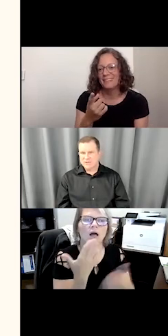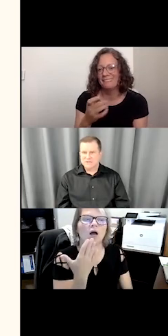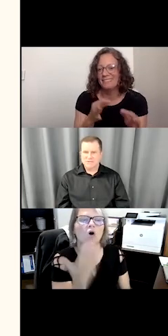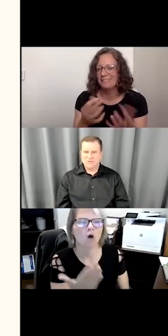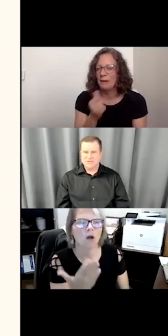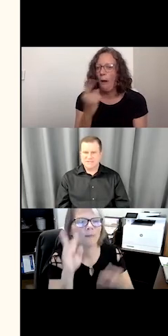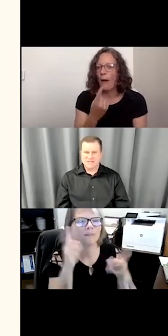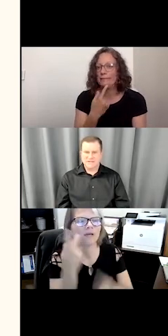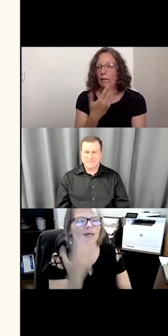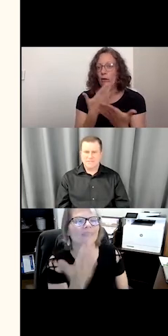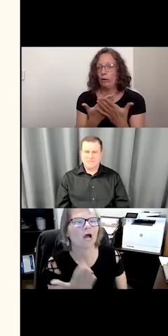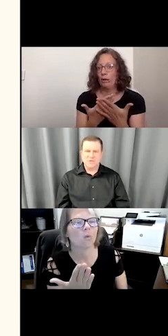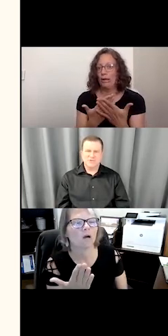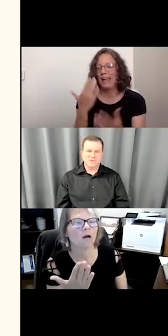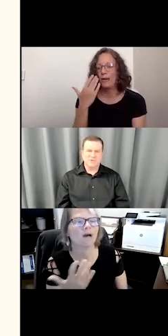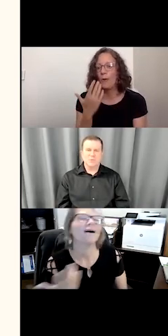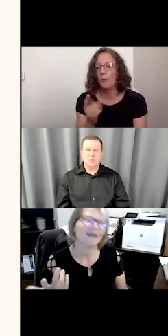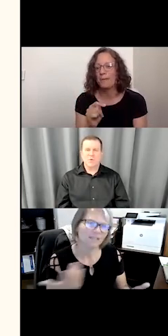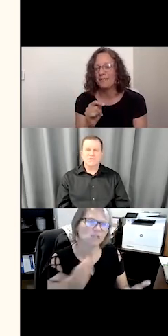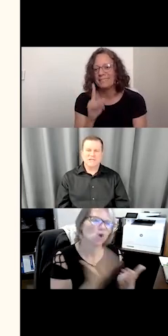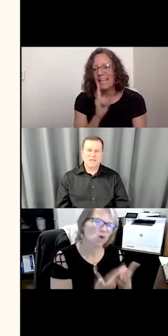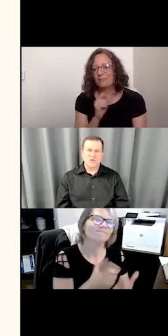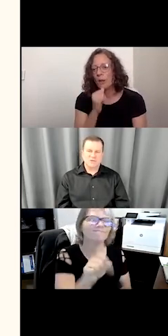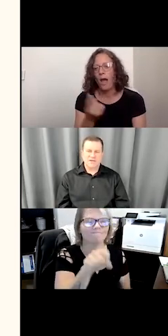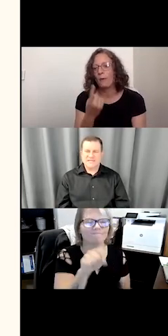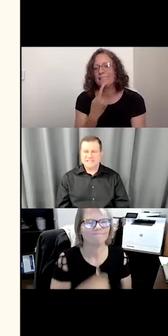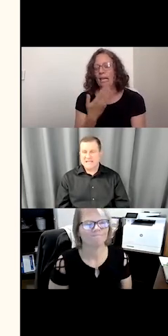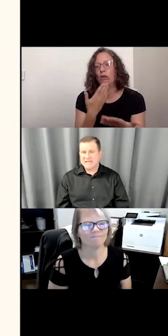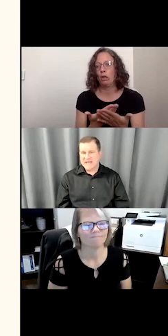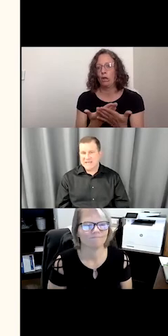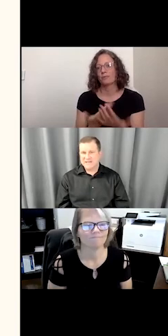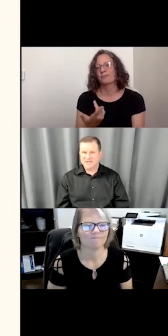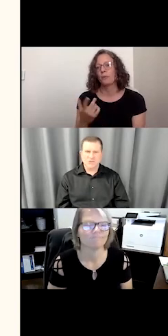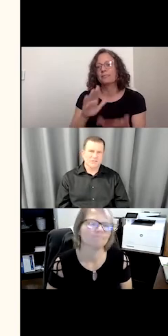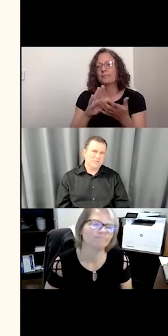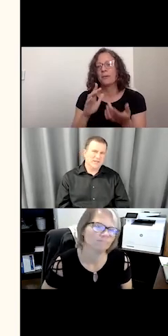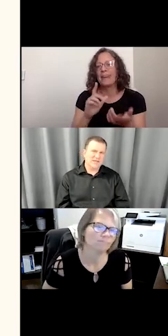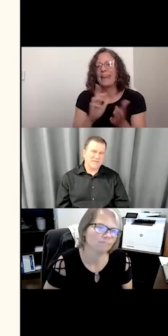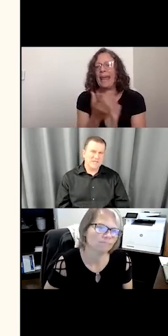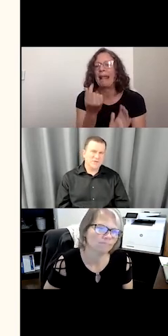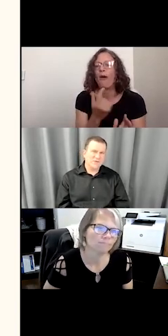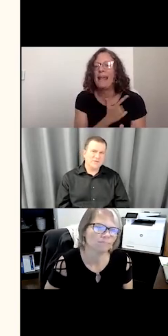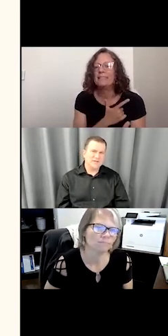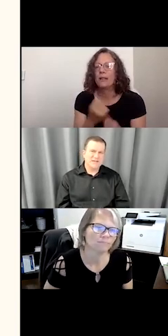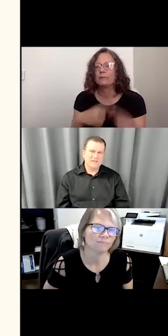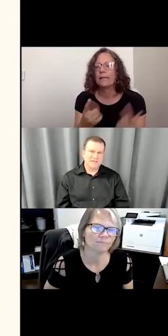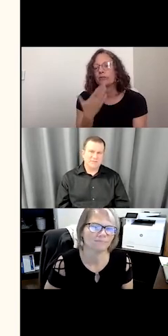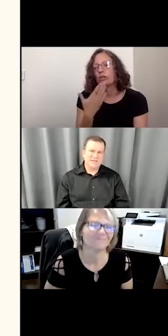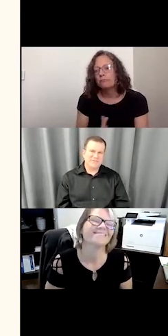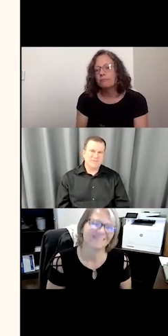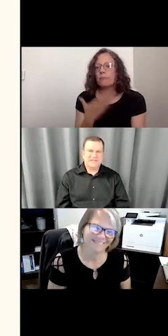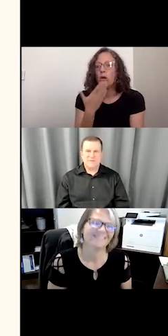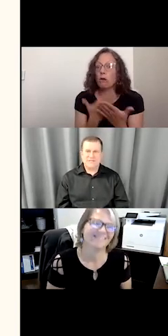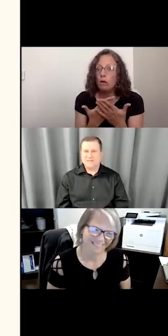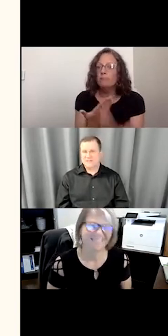Yeah, good is when you sign good without that second hand, it looks a little bit like thank you. It's a little bit